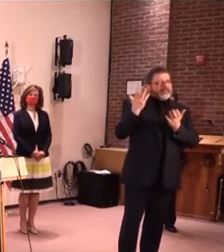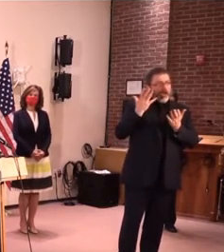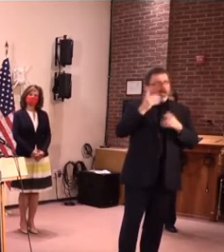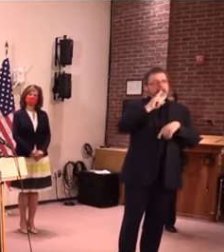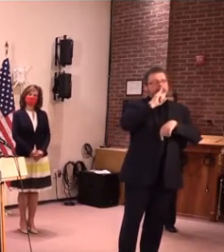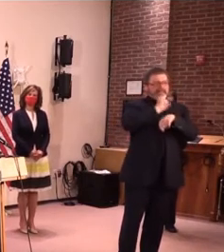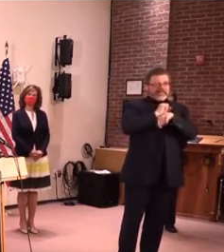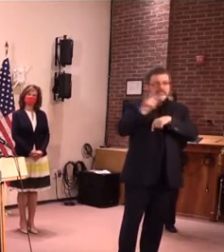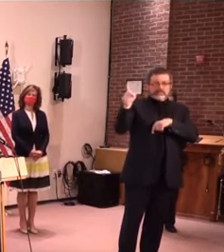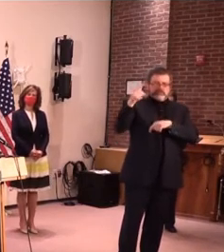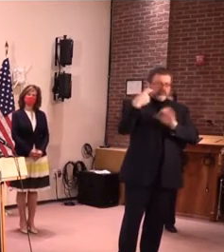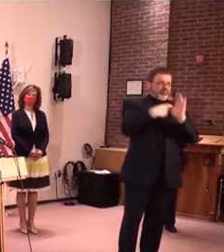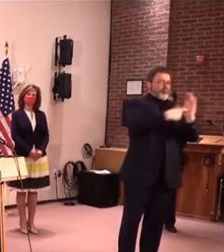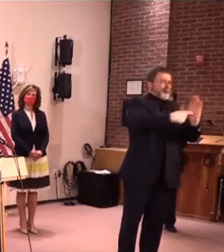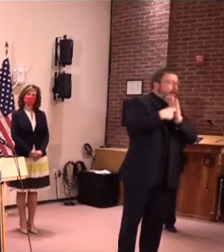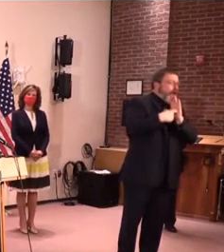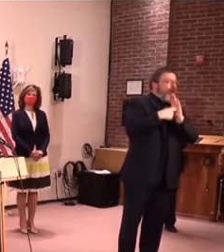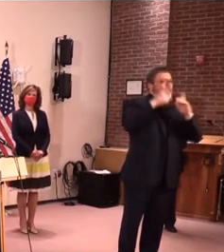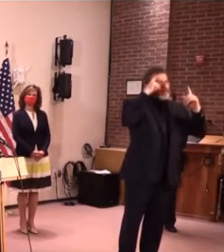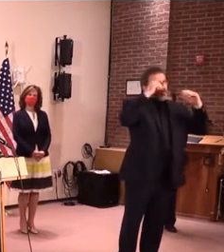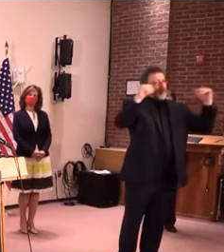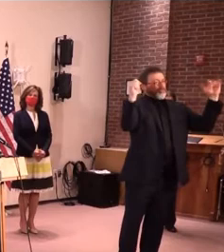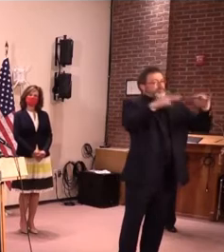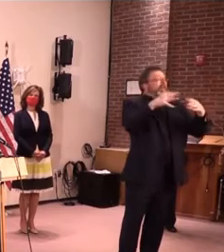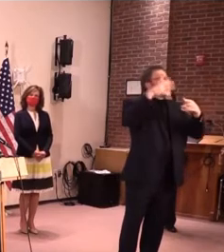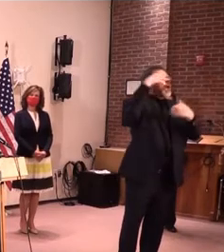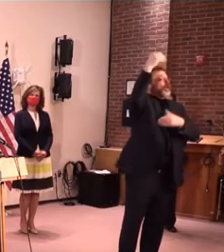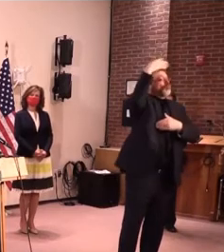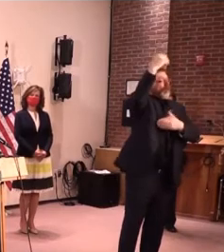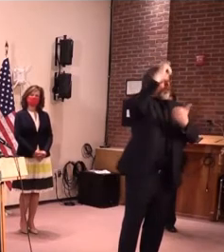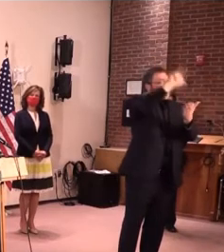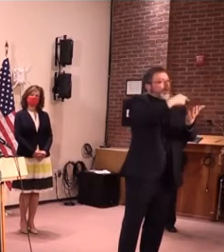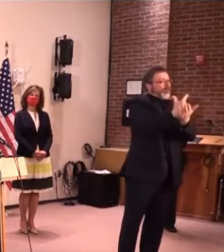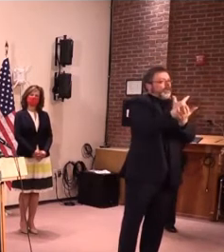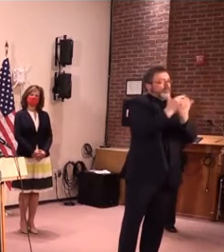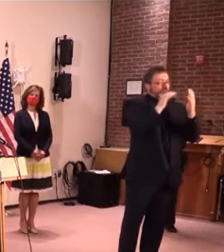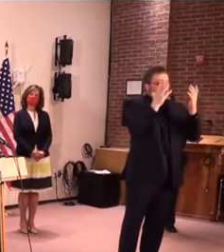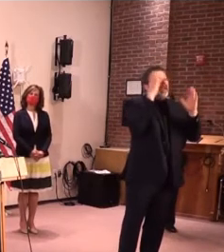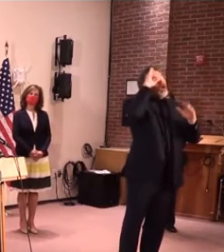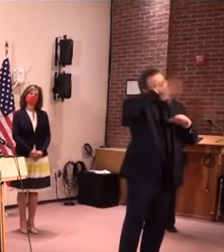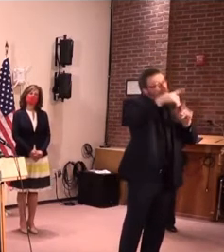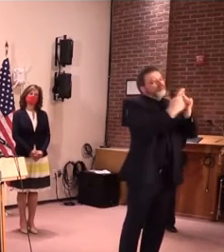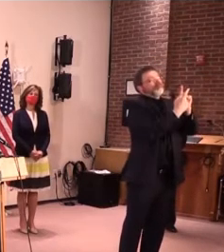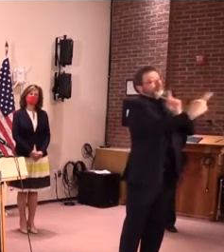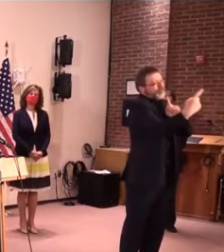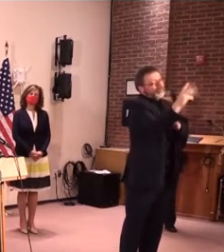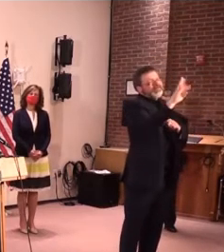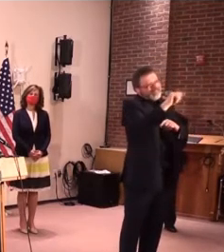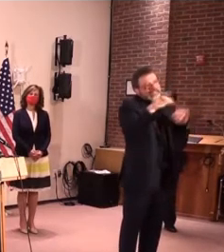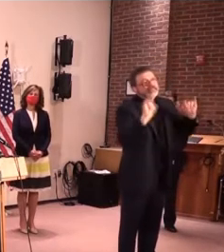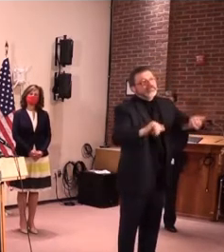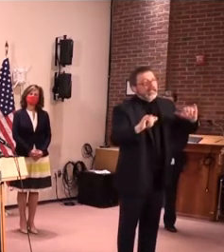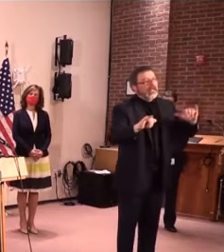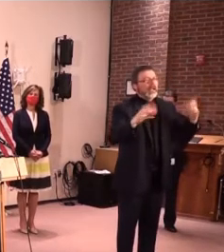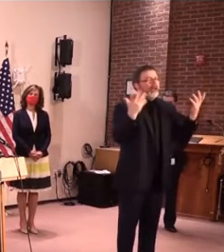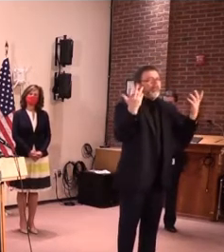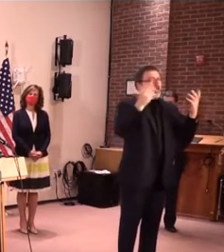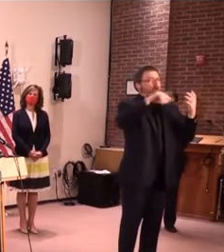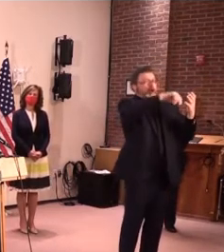I will ask Secretary French if he could answer that, but I would add that we have asked for creativity.